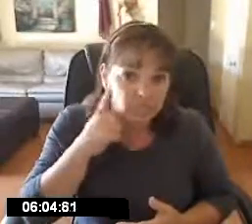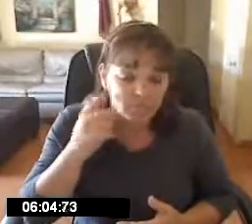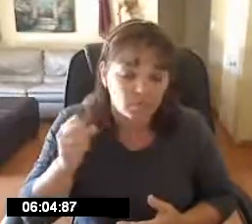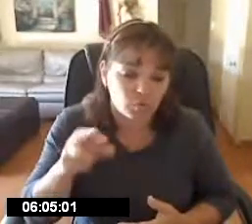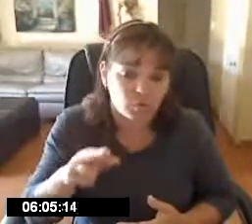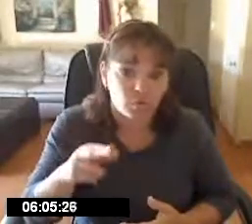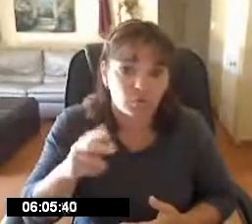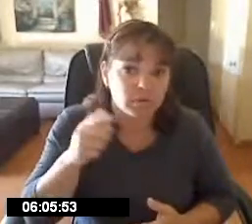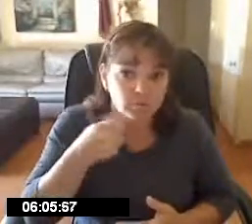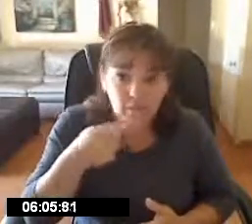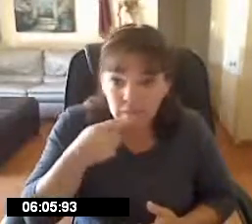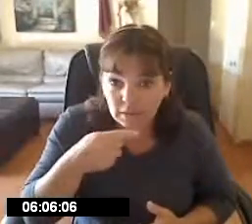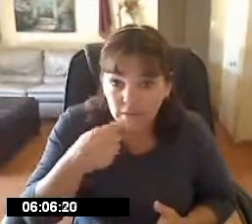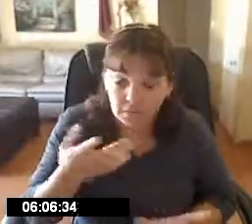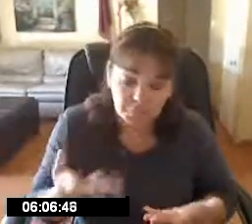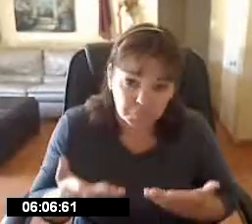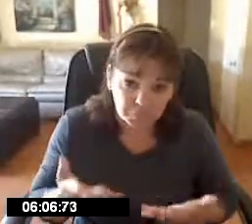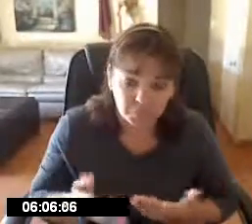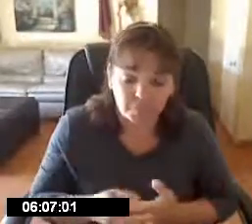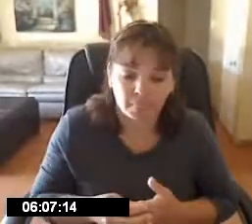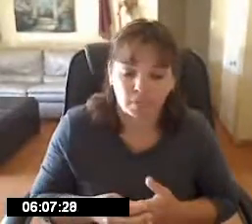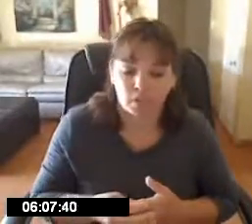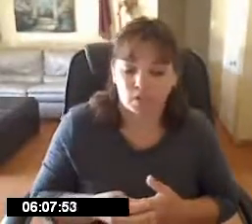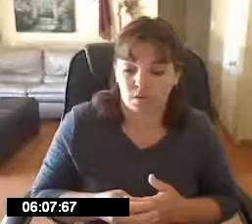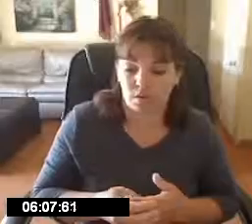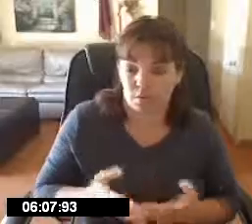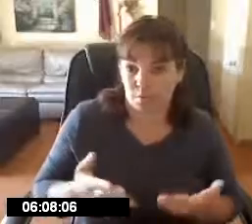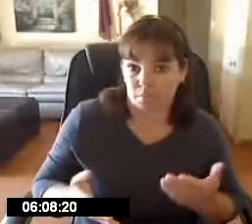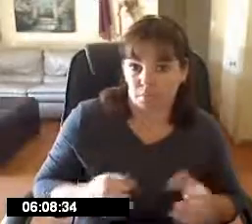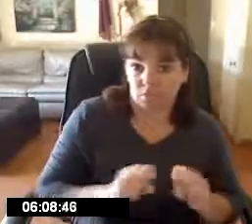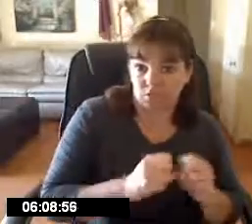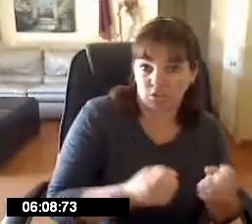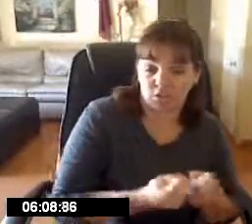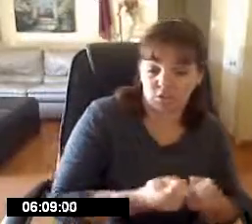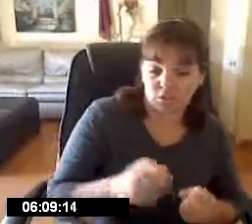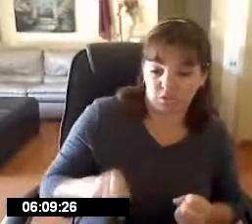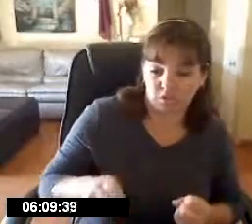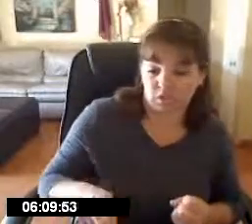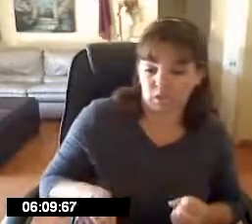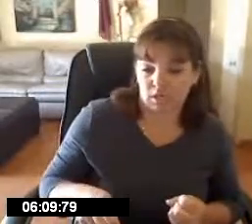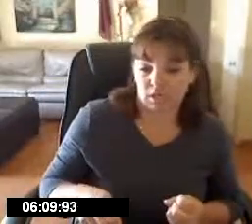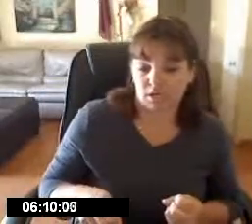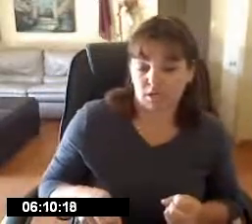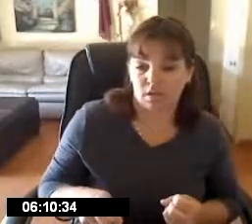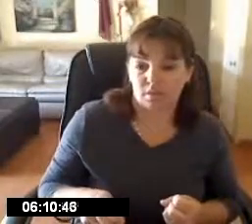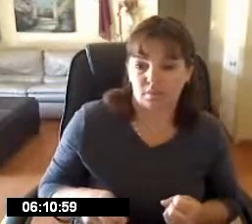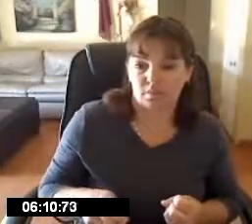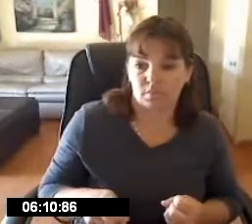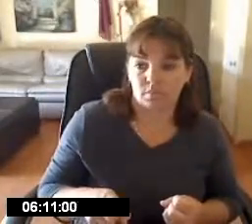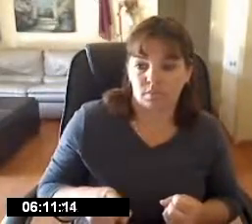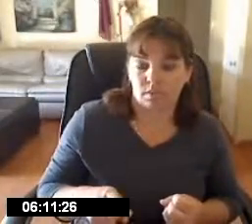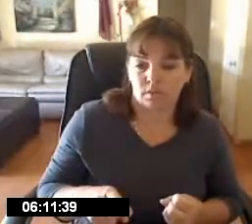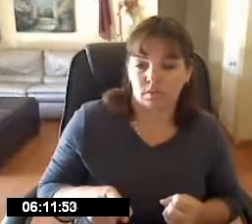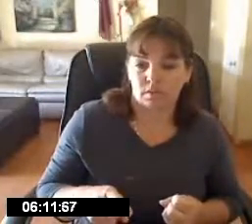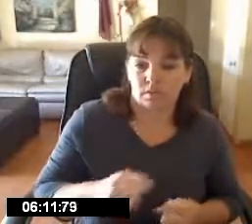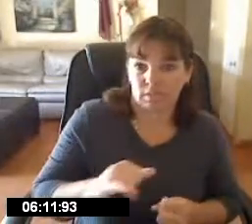Is the situation calling for simultaneous interpreting or consecutive interpreting? Are there distractions in the room? Is the